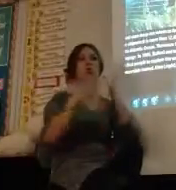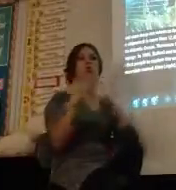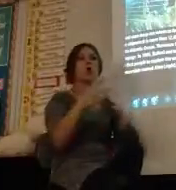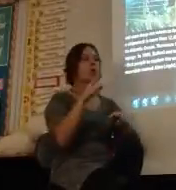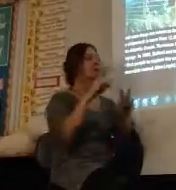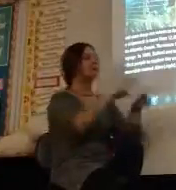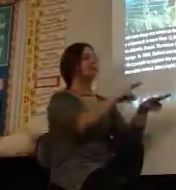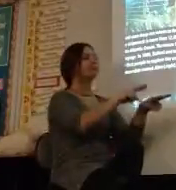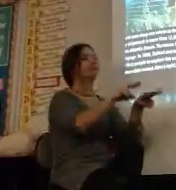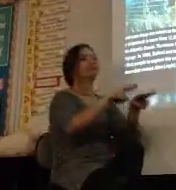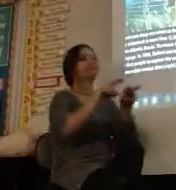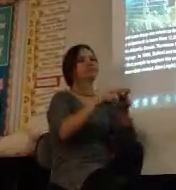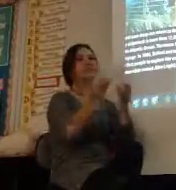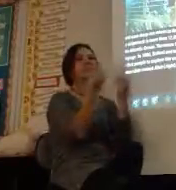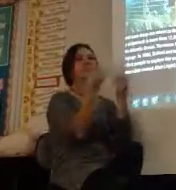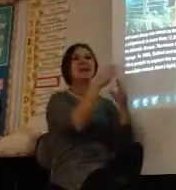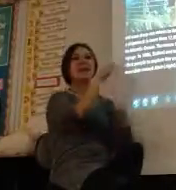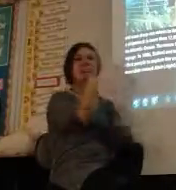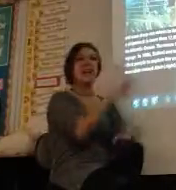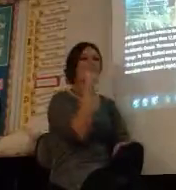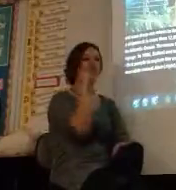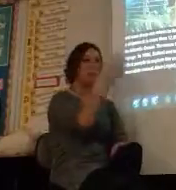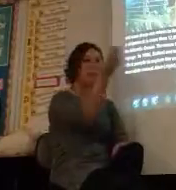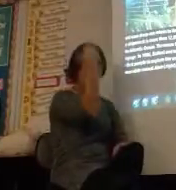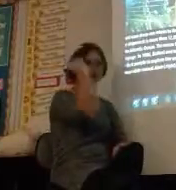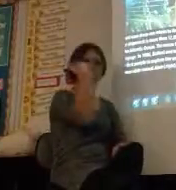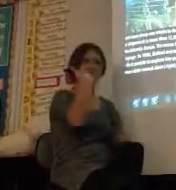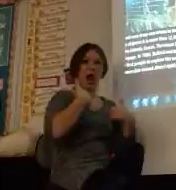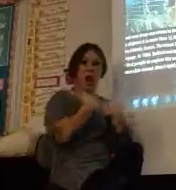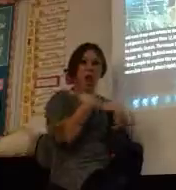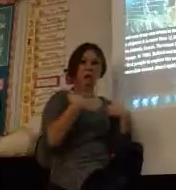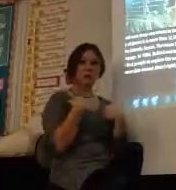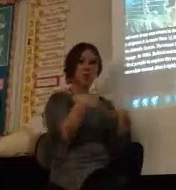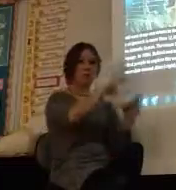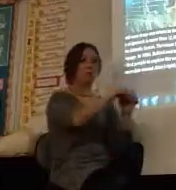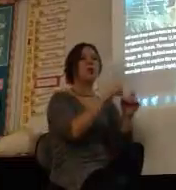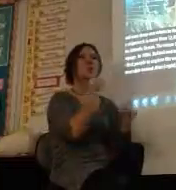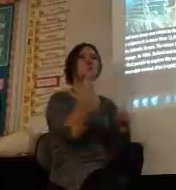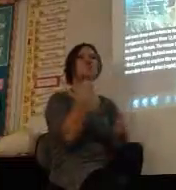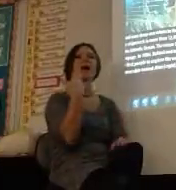many never-before-seen species, including a red and yellow jellyfish above.